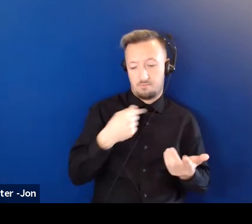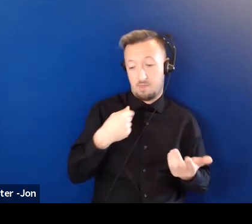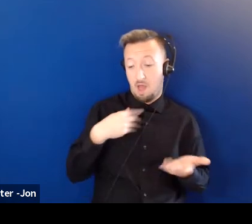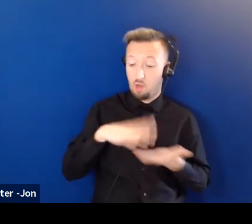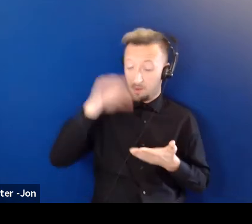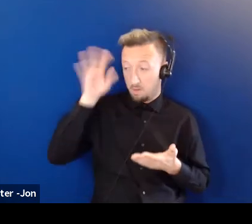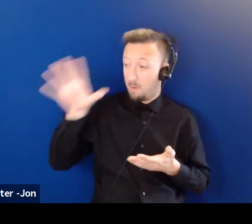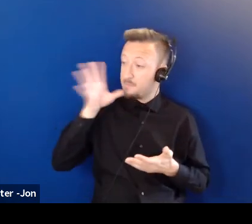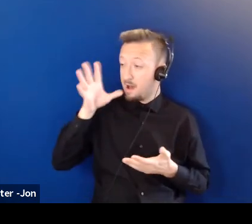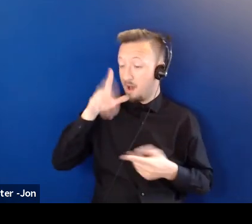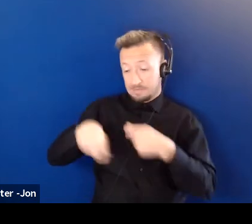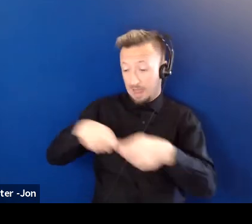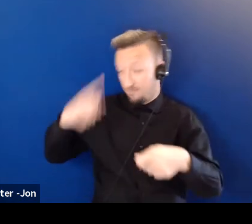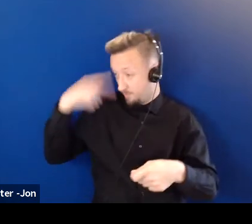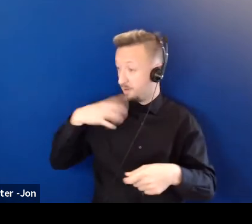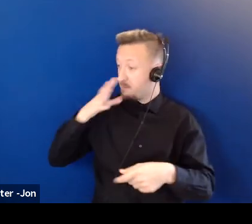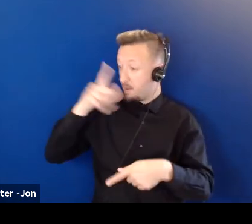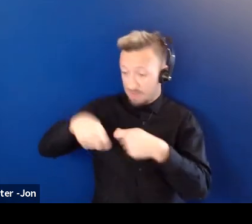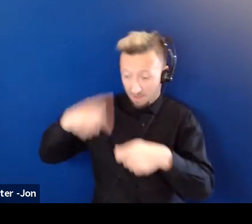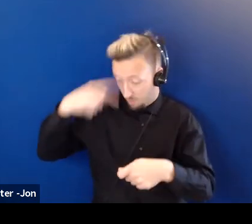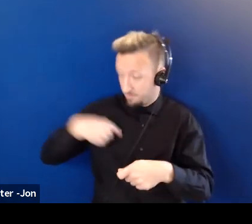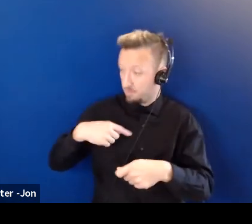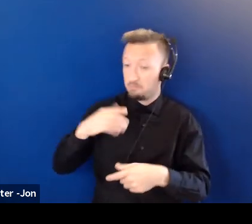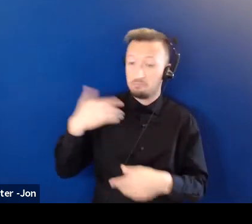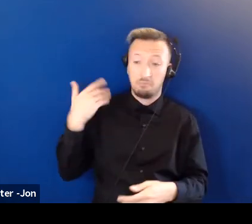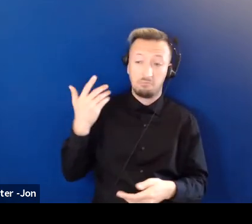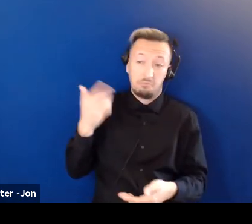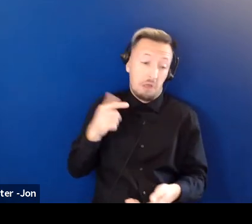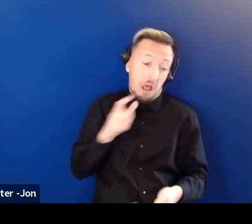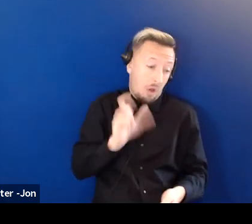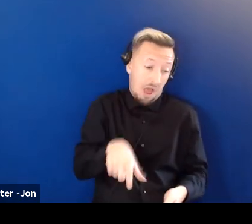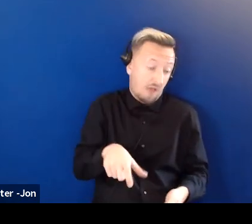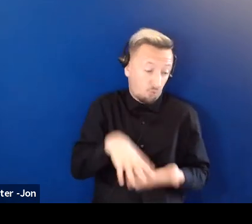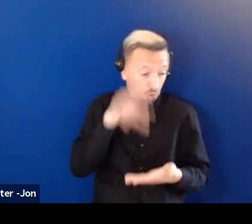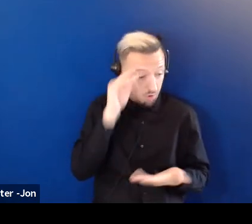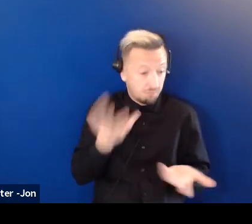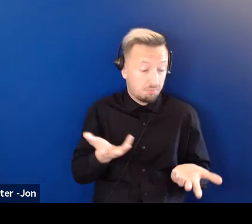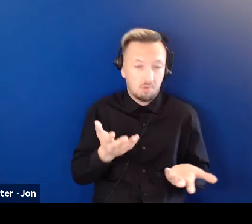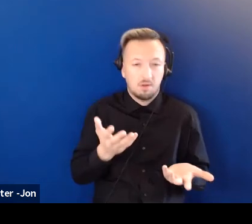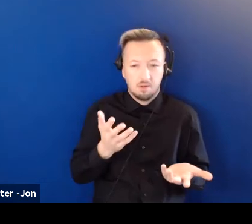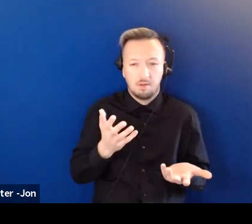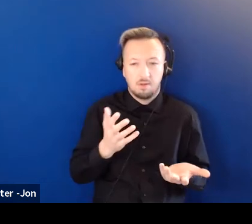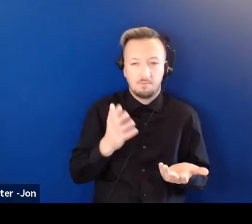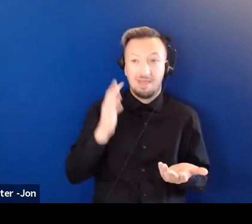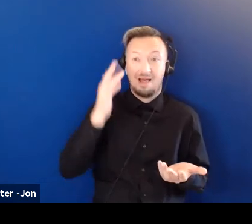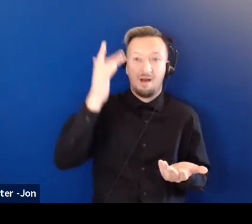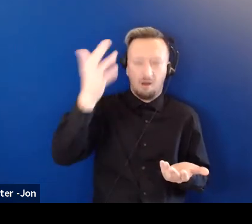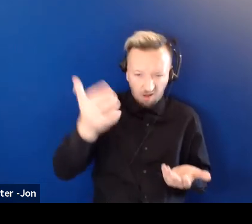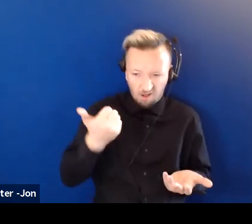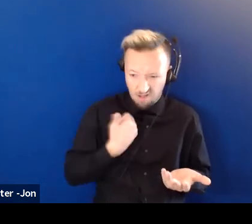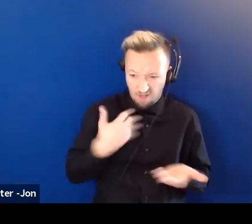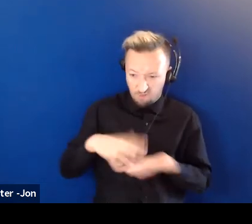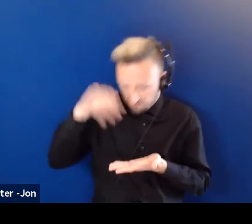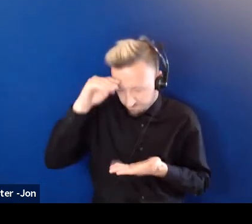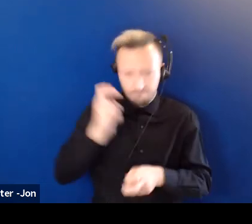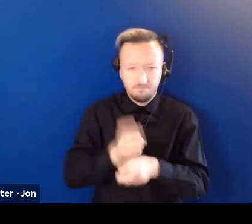so they didn't feel like they needed to learn that skill. So that's just, I wanted to like paint the picture of where Aja